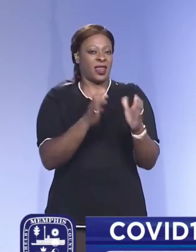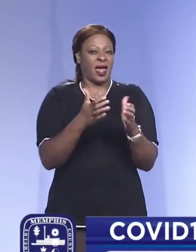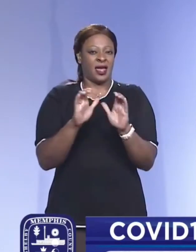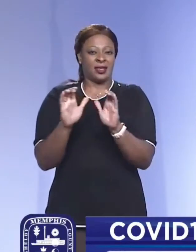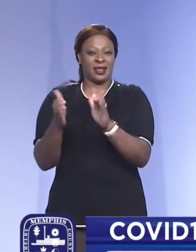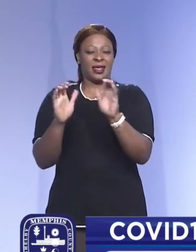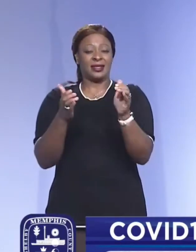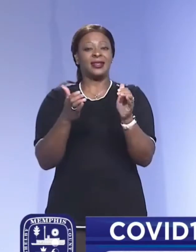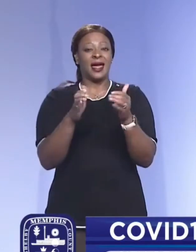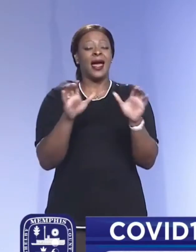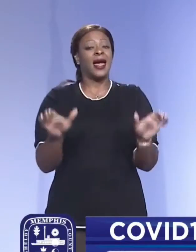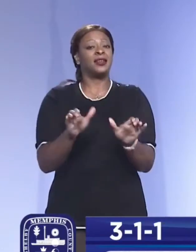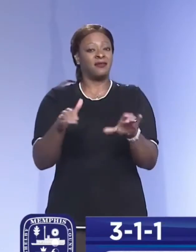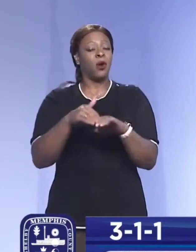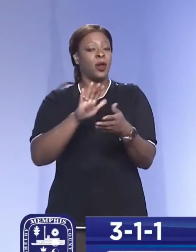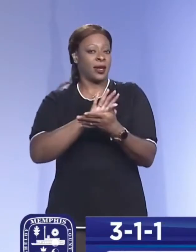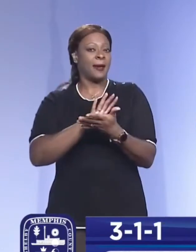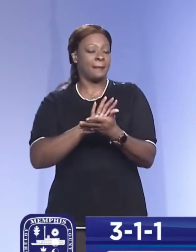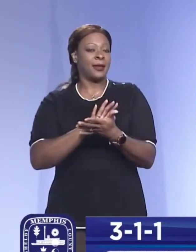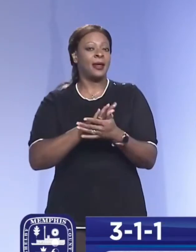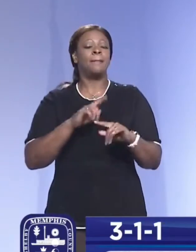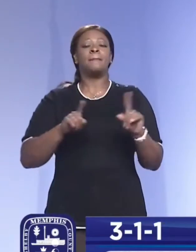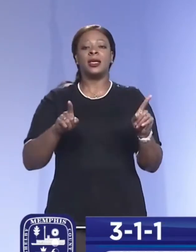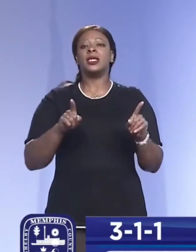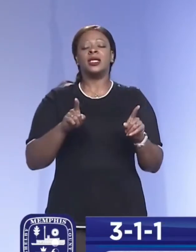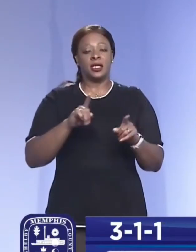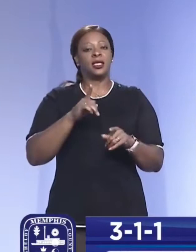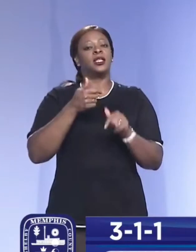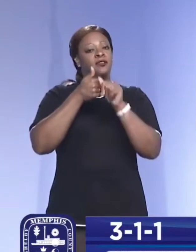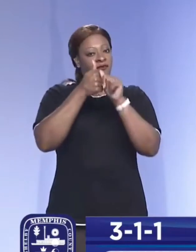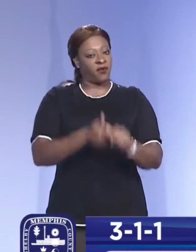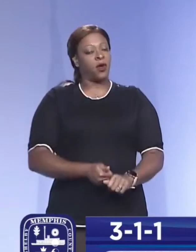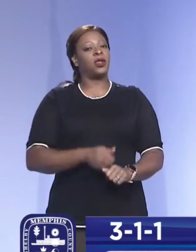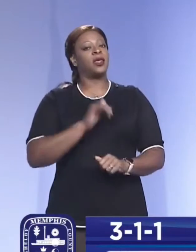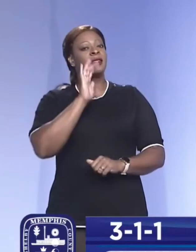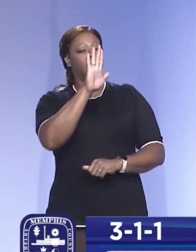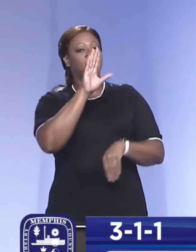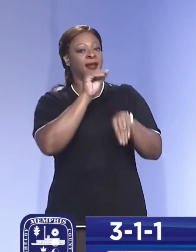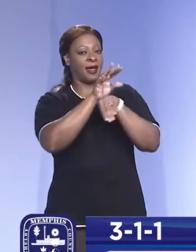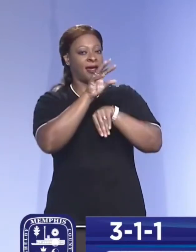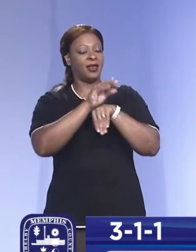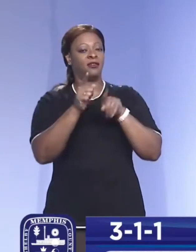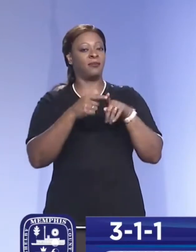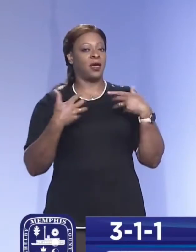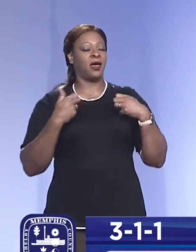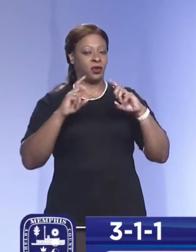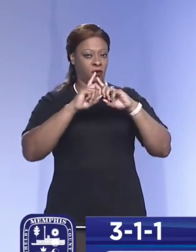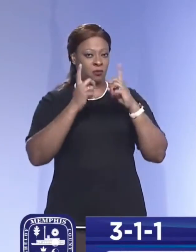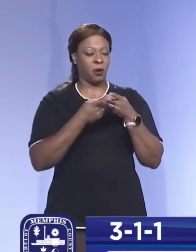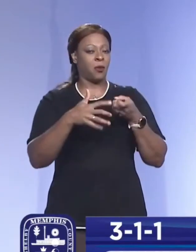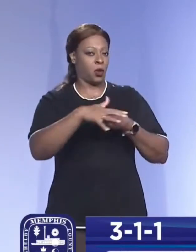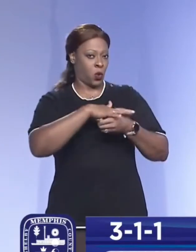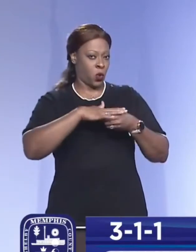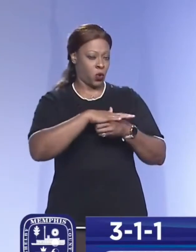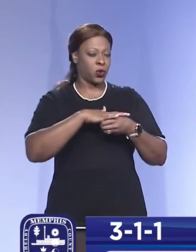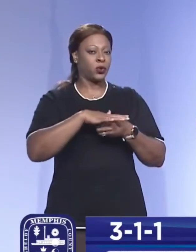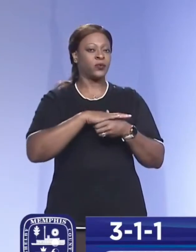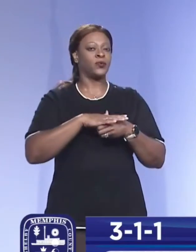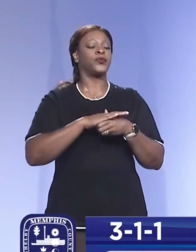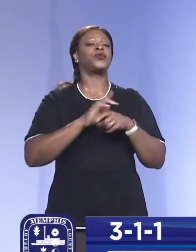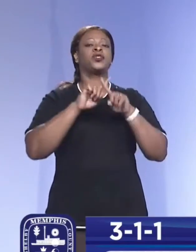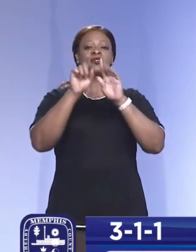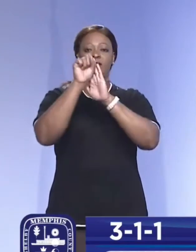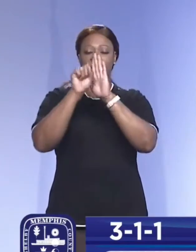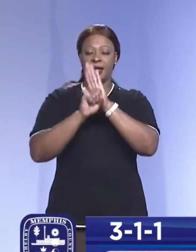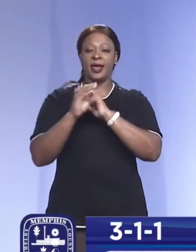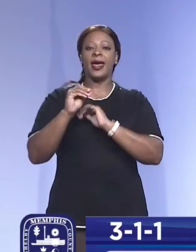activity on our campus, but it is well within the guidelines that the health department locally, across the state